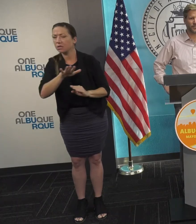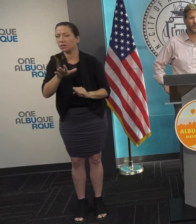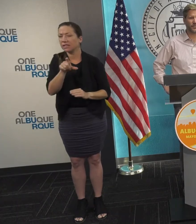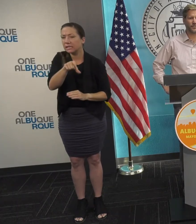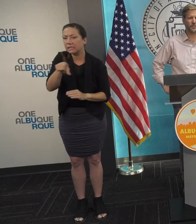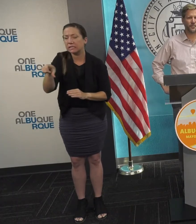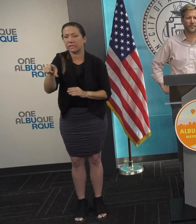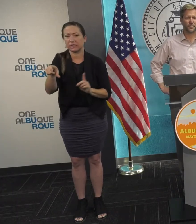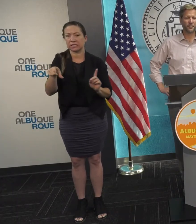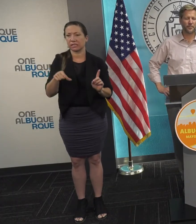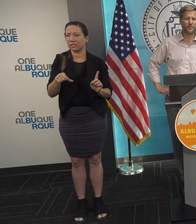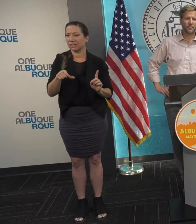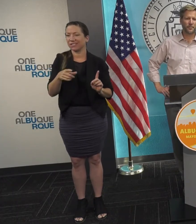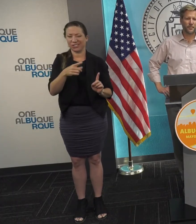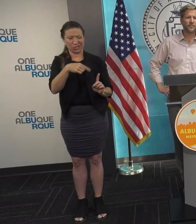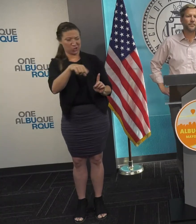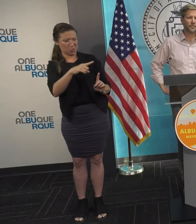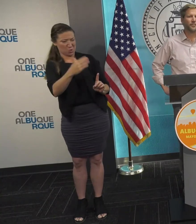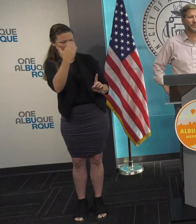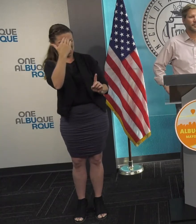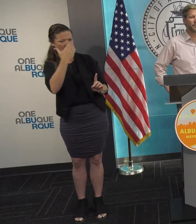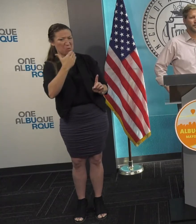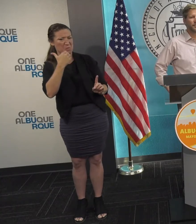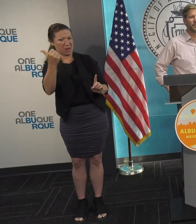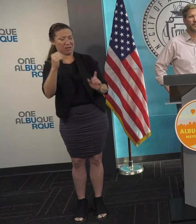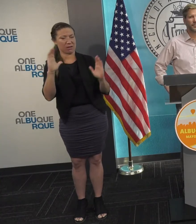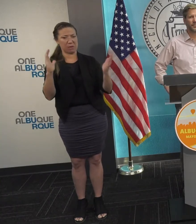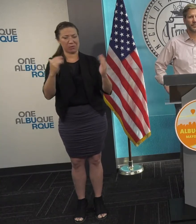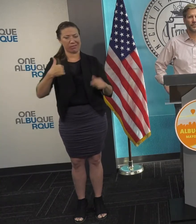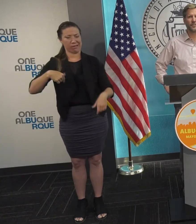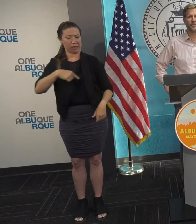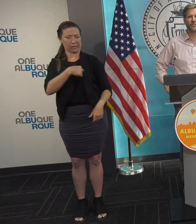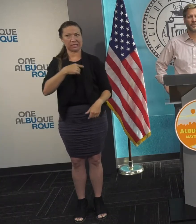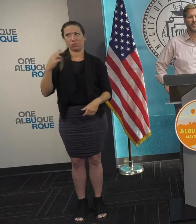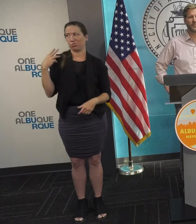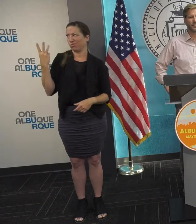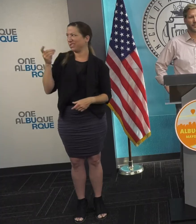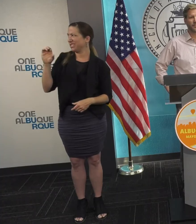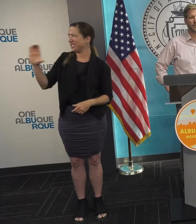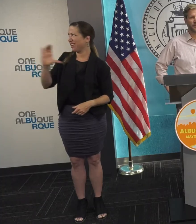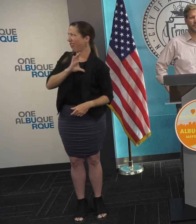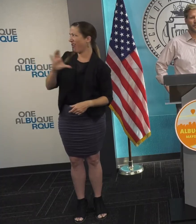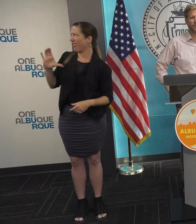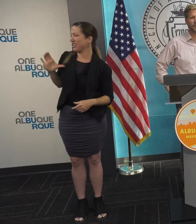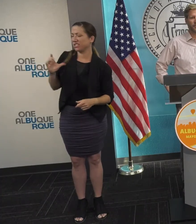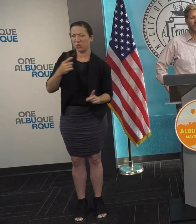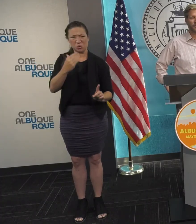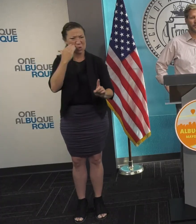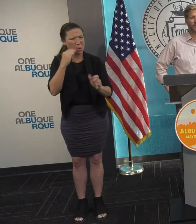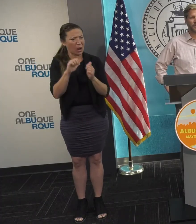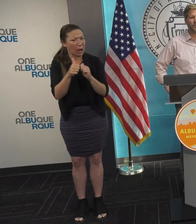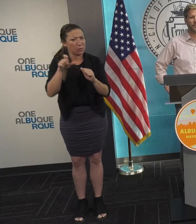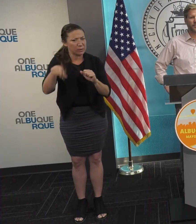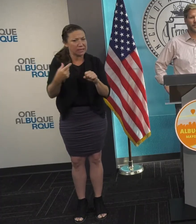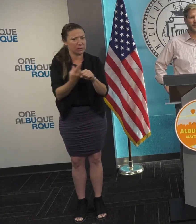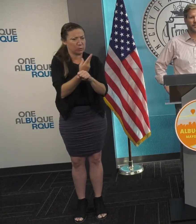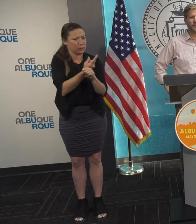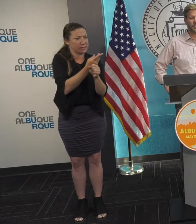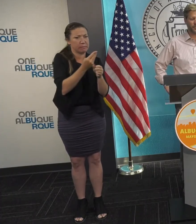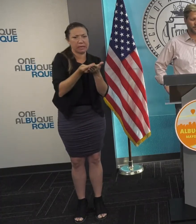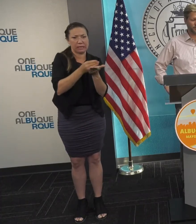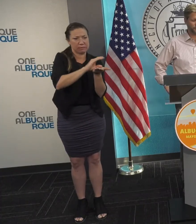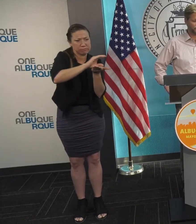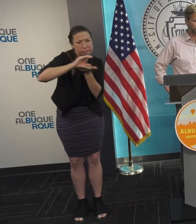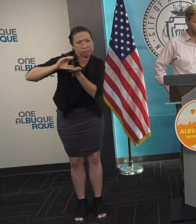than us in Congress how the money should be spent. So we want cities to be able to adapt in the best